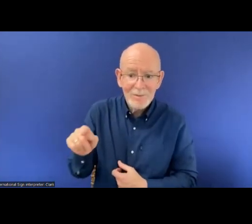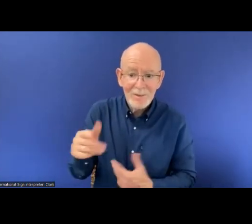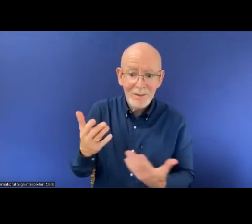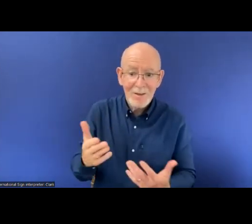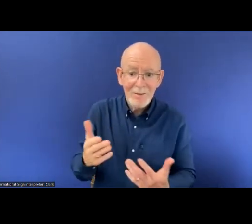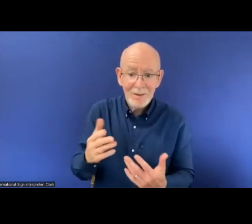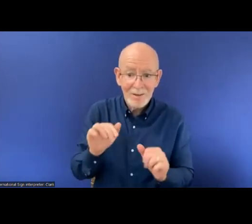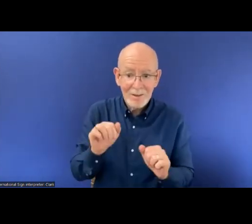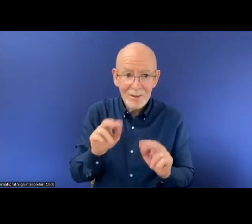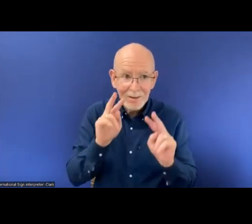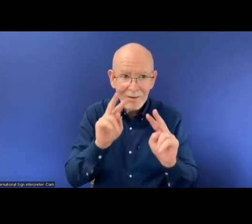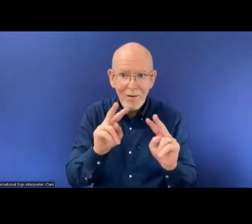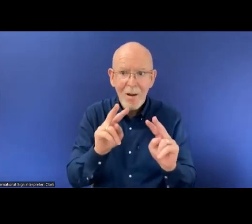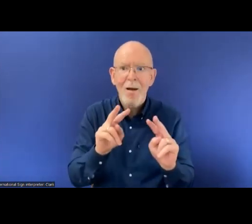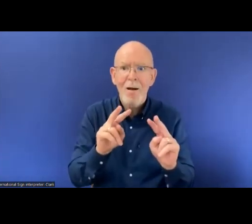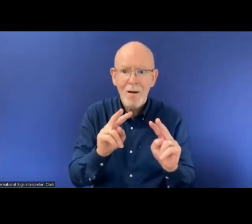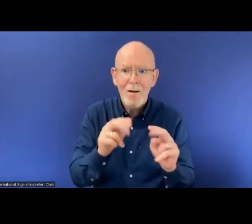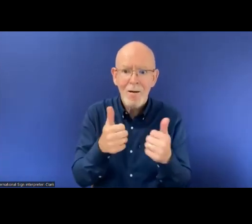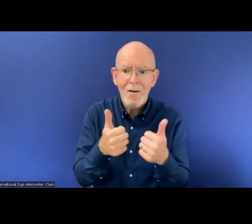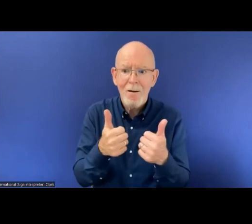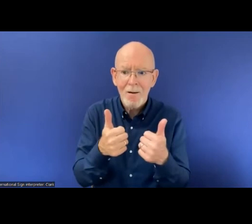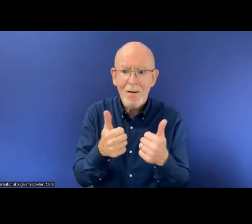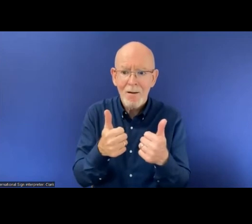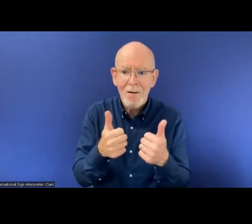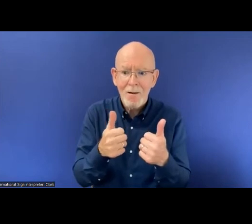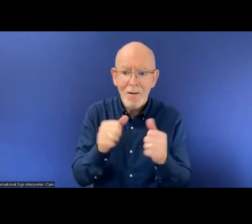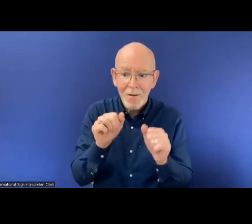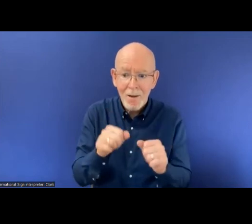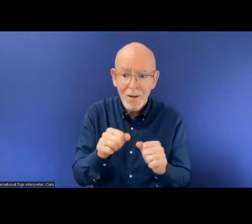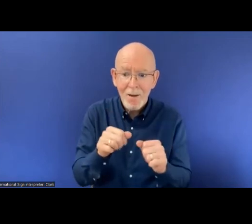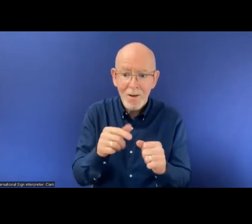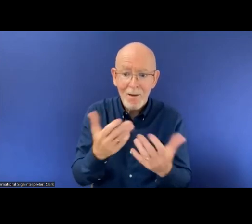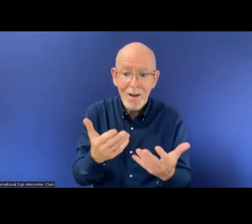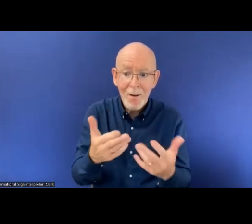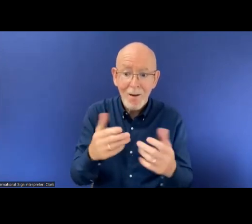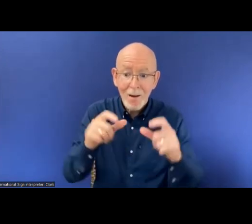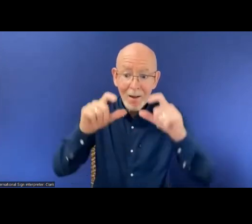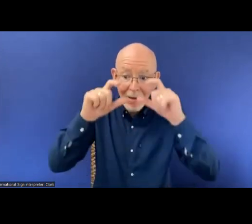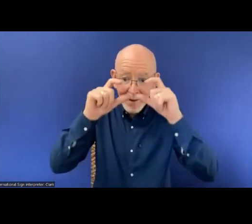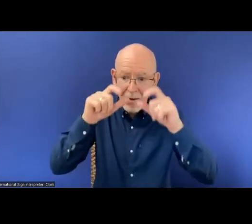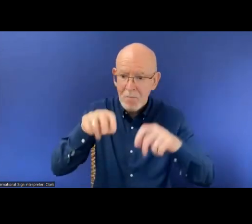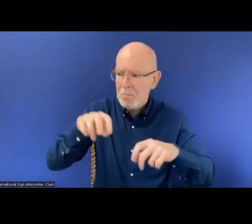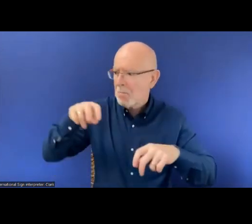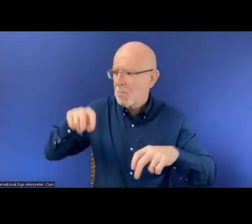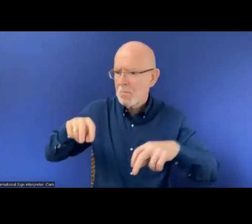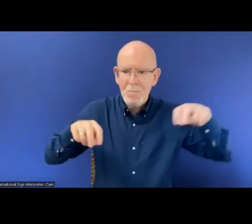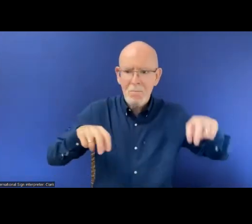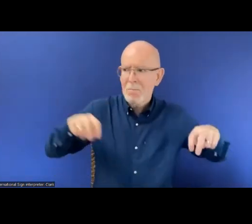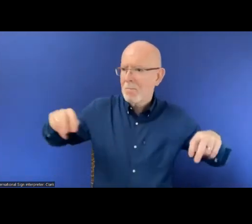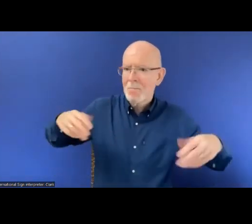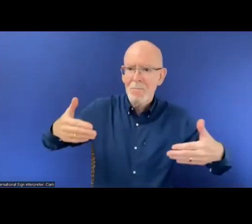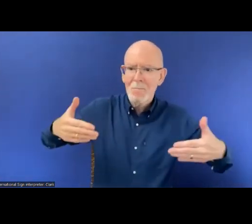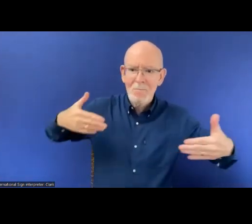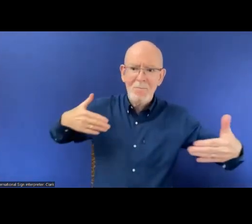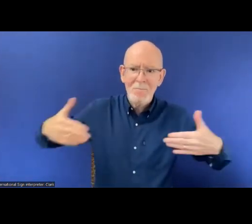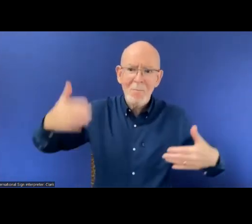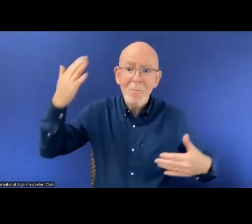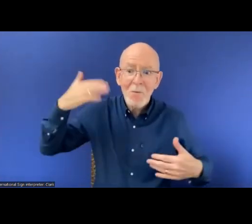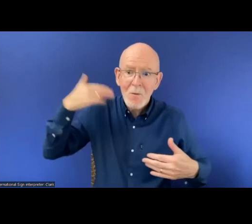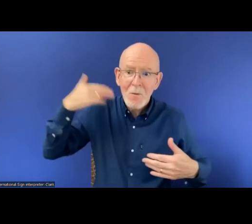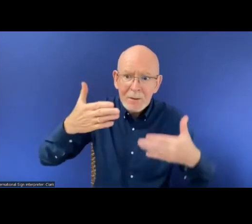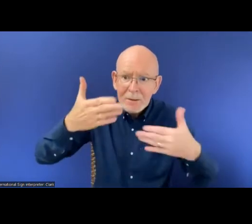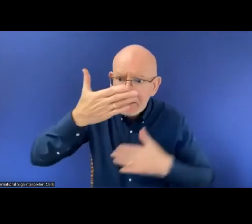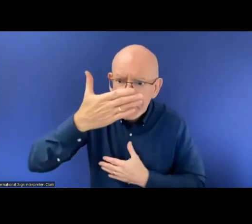pavakapiwa maglasi you find kuti vakuratidza kuti vakuona even taivowanza kuvaisa kumberi